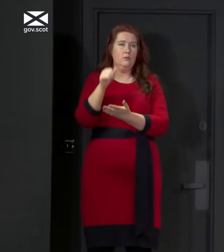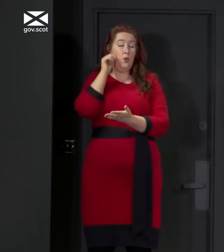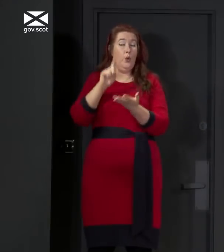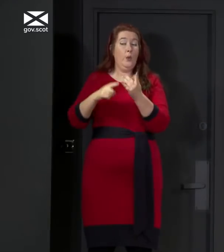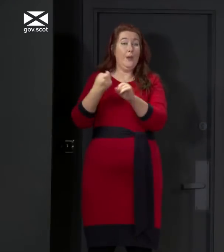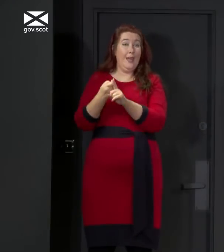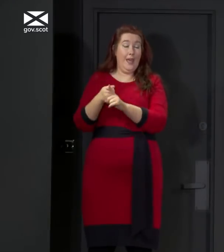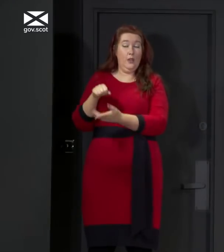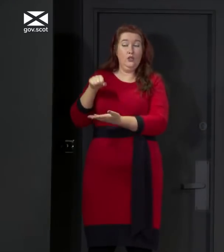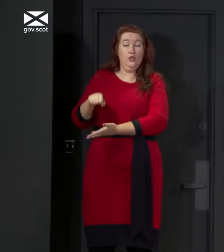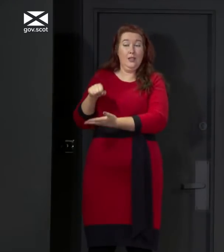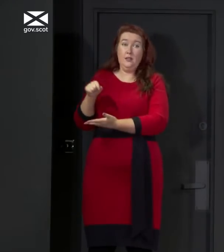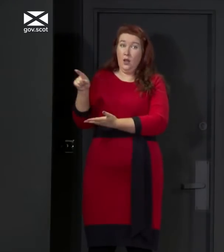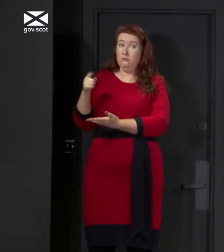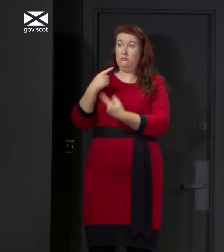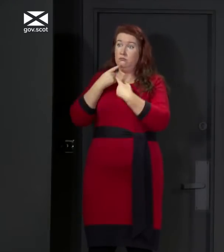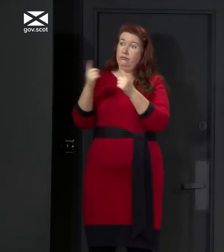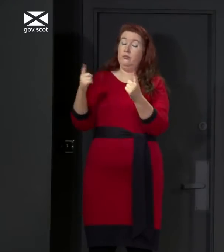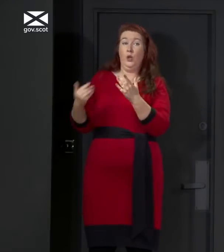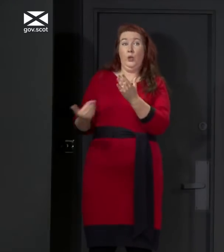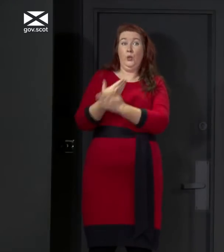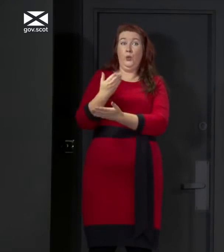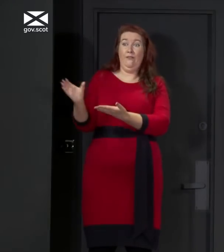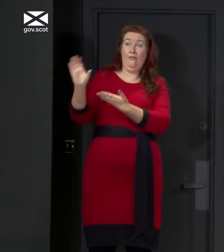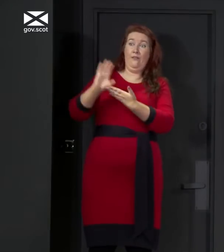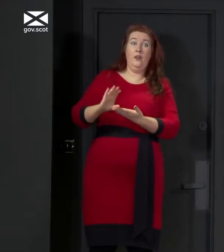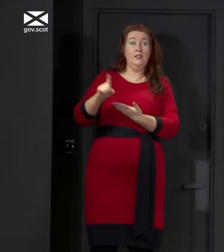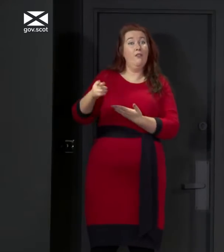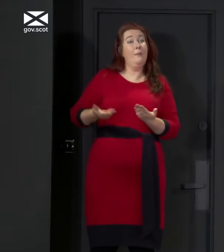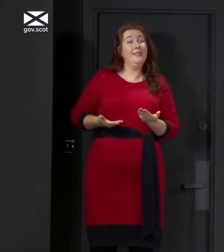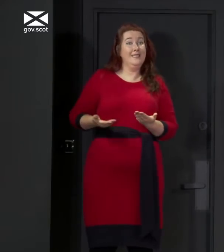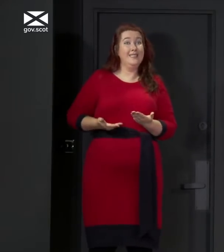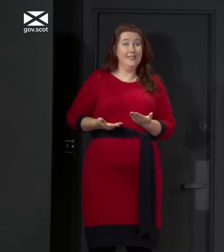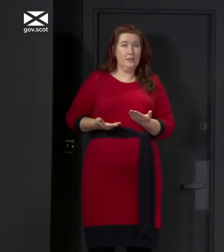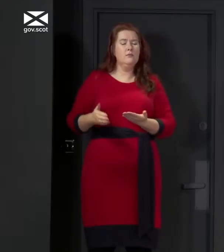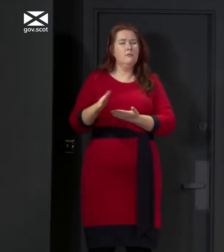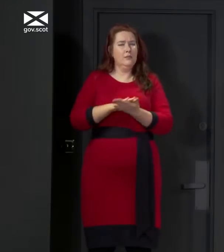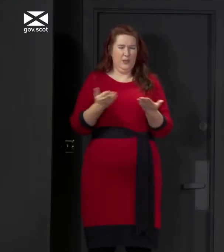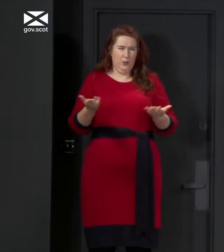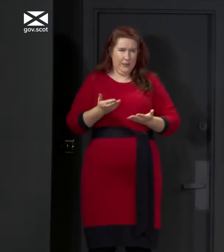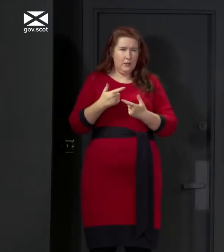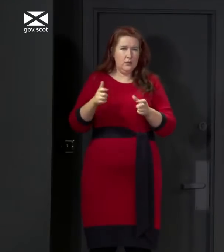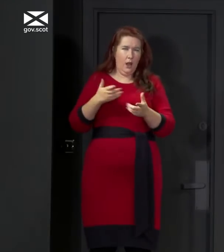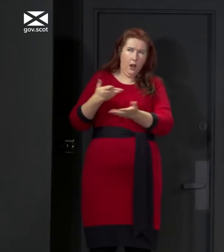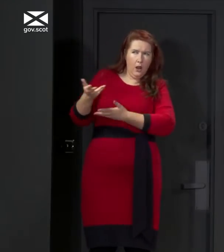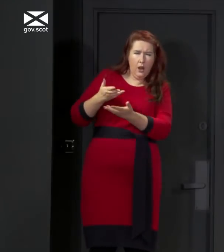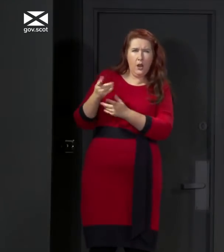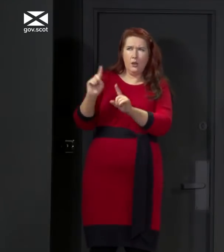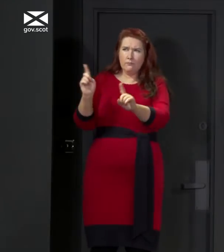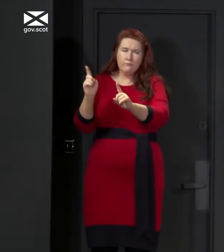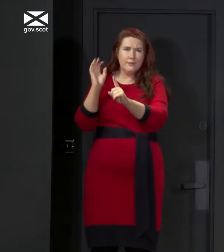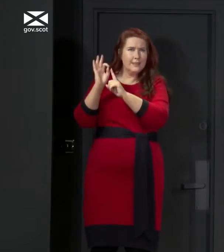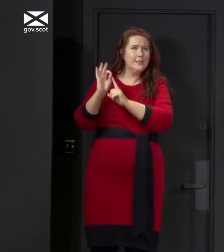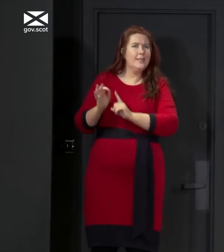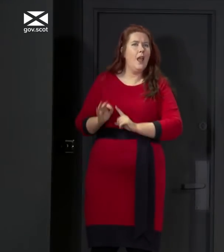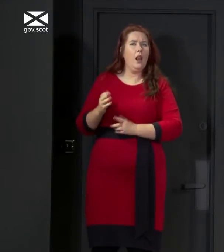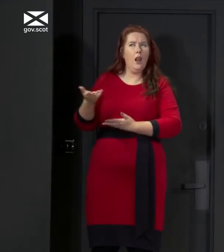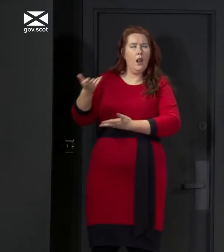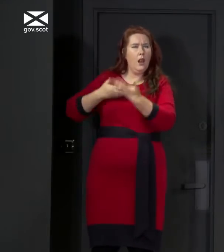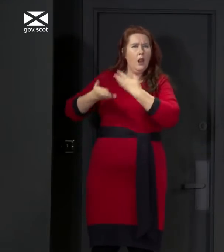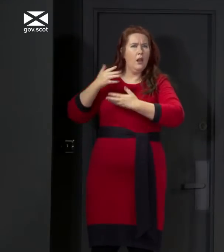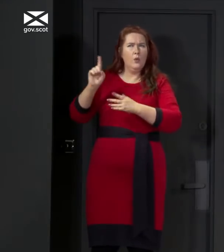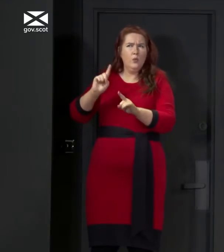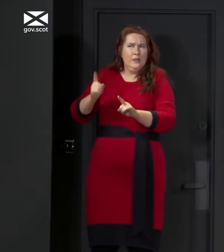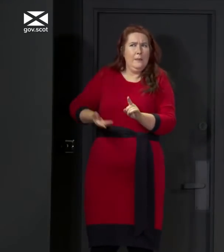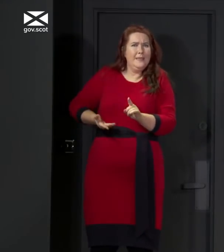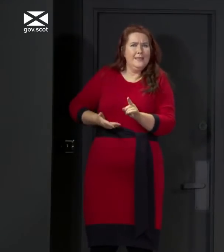just announced this morning additional financial support for businesses, and we are, over the course of today, trying to get clarity on the detail of that so that we know